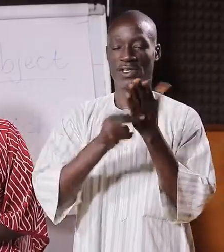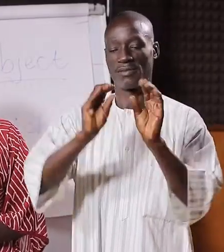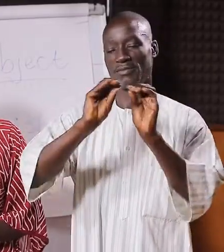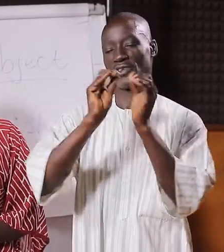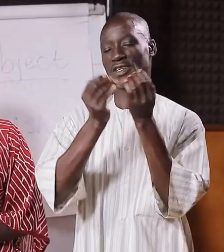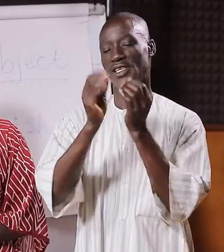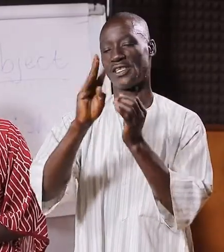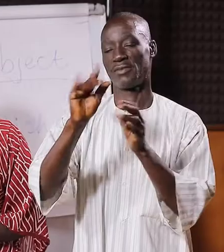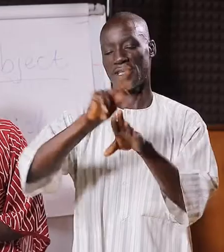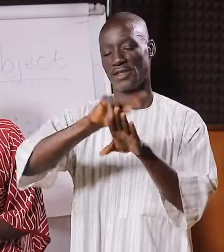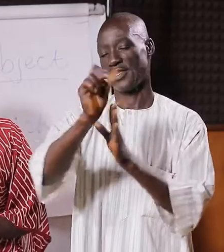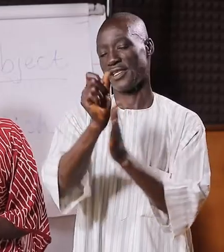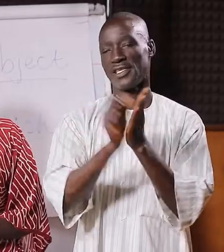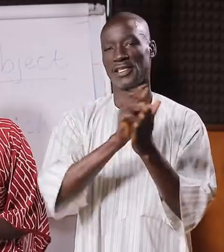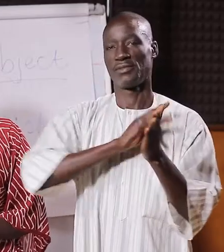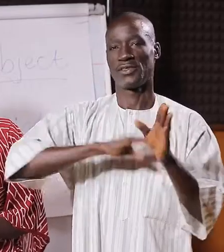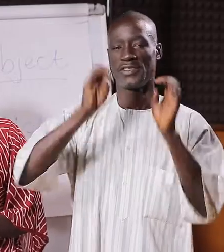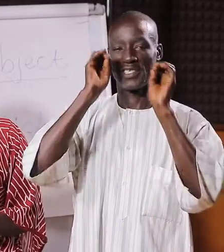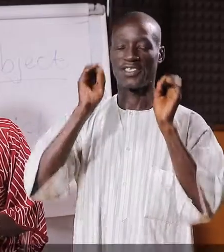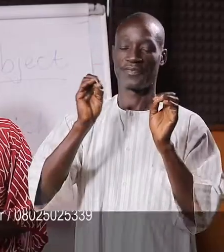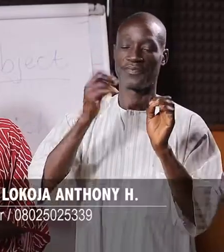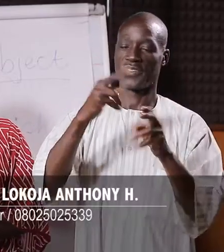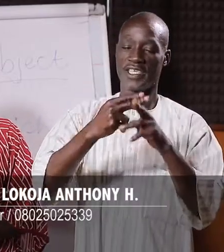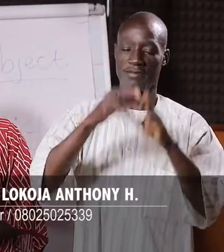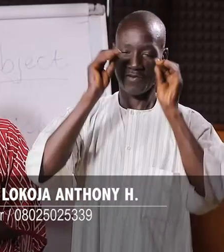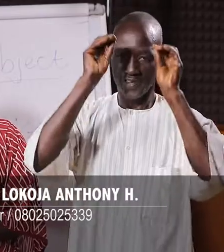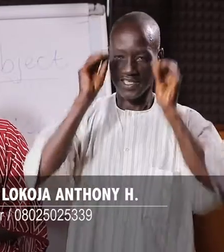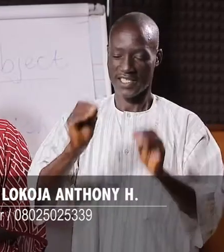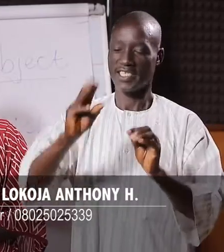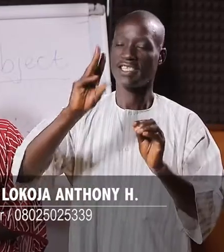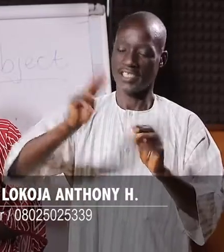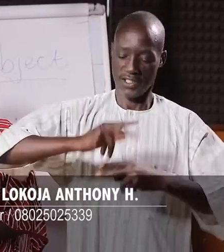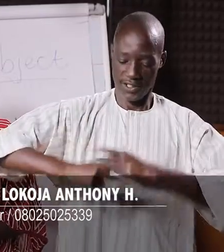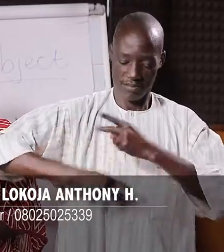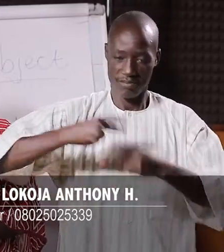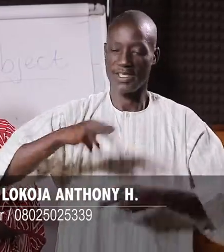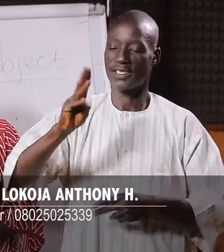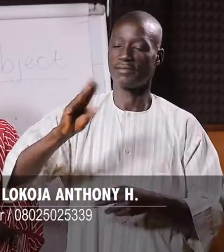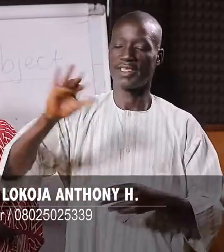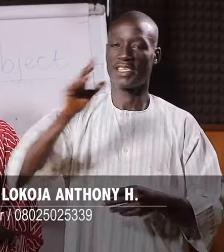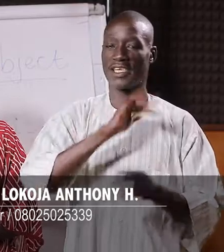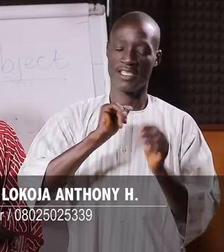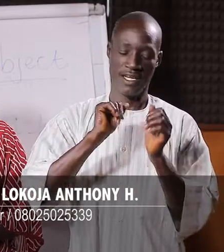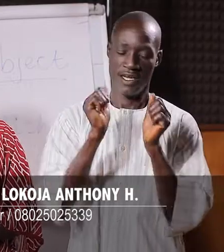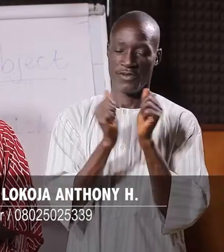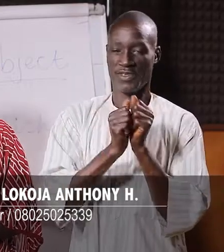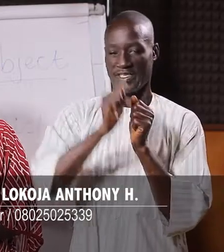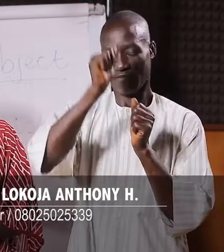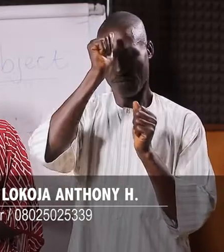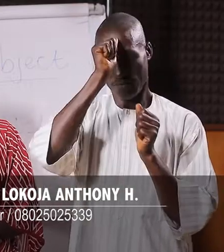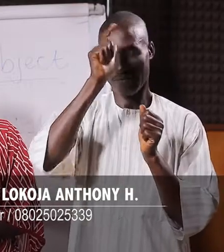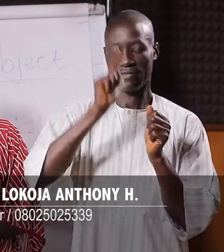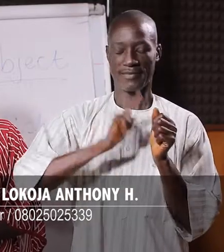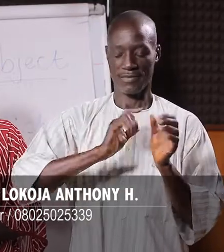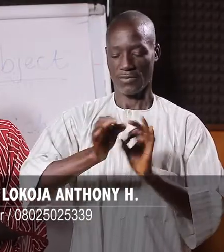State Ministry of Education. My name is Mercy Bainta Kude, and with me here today